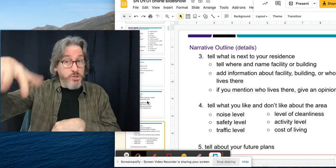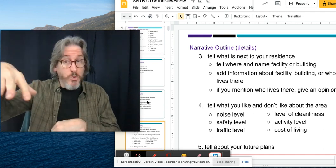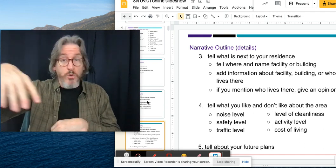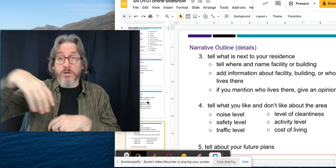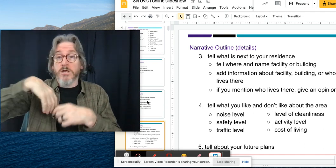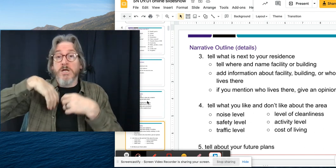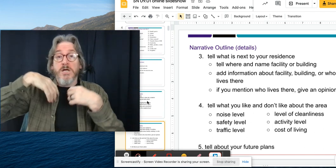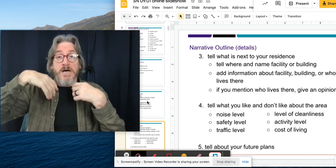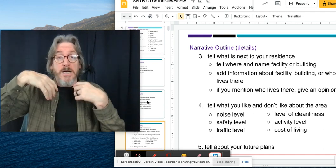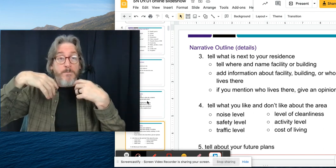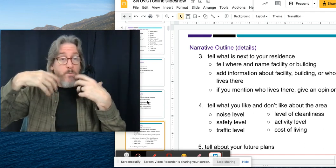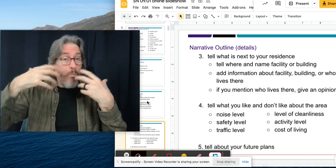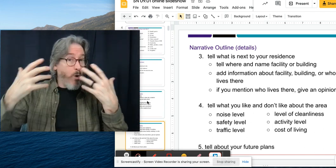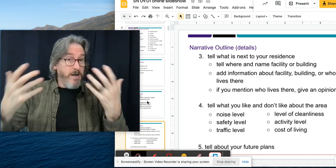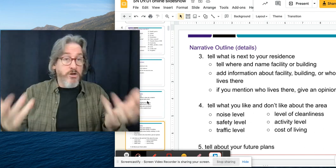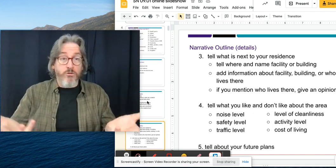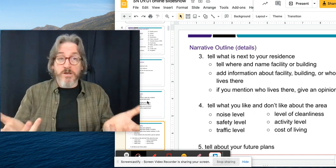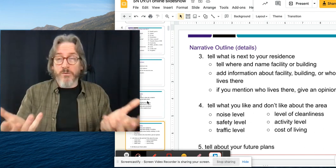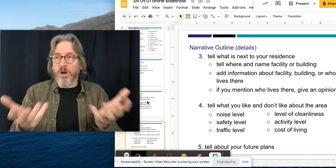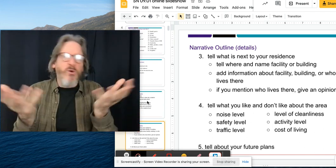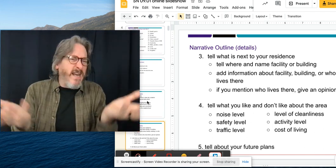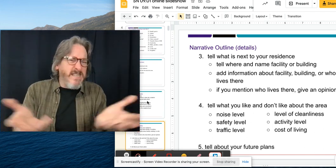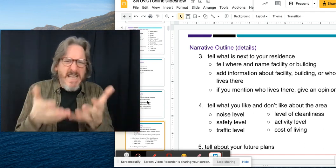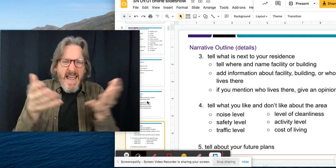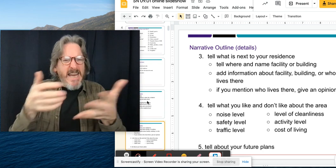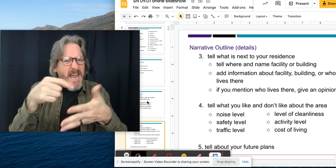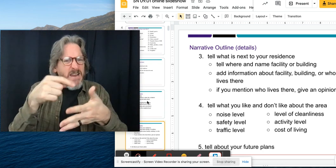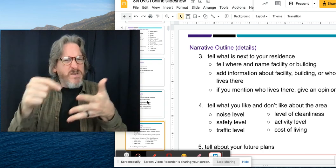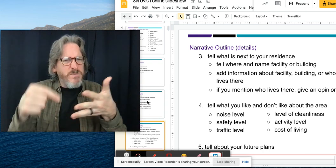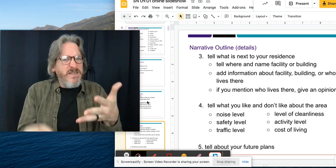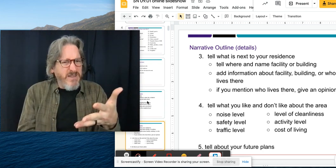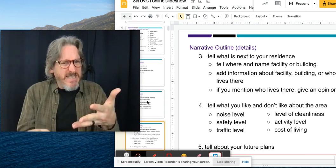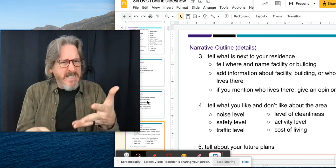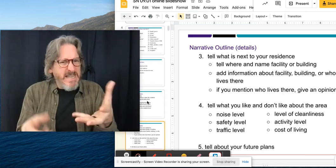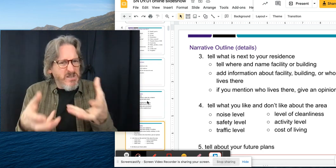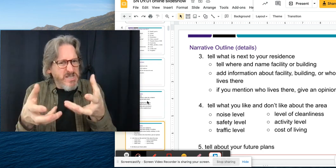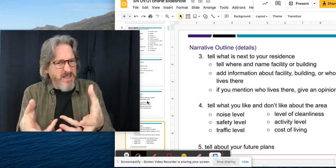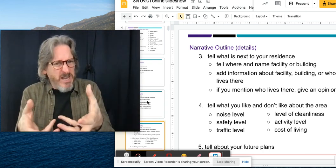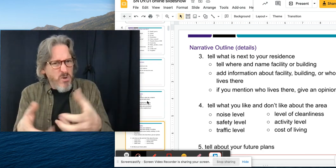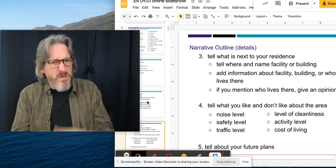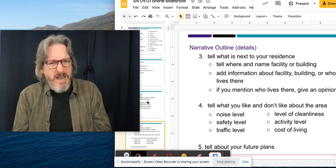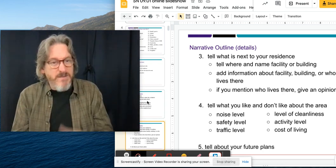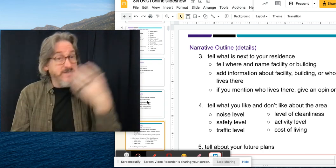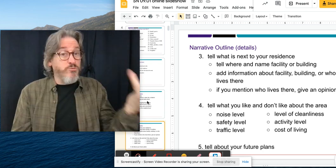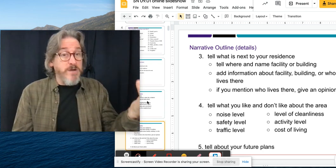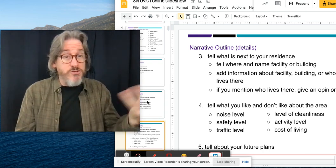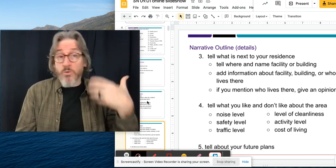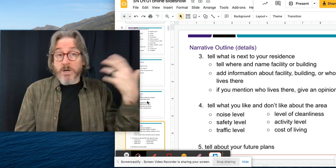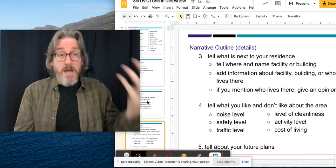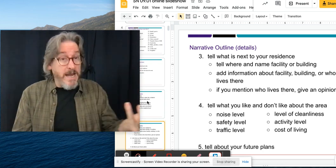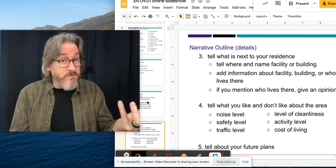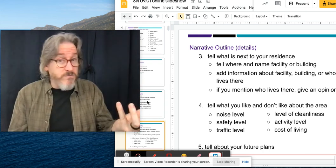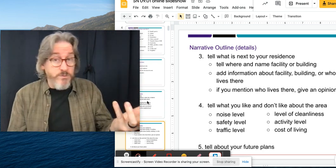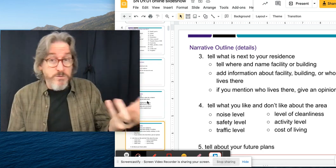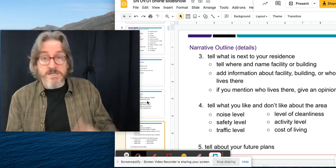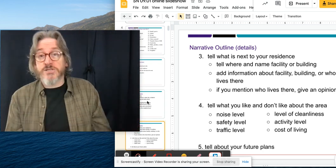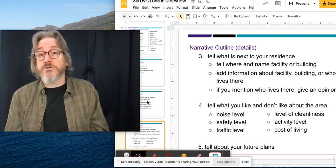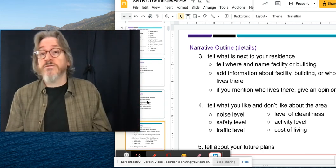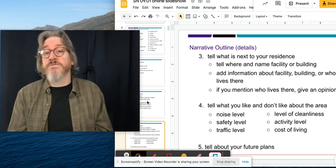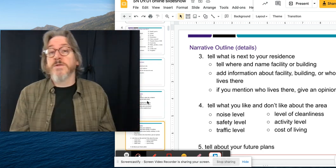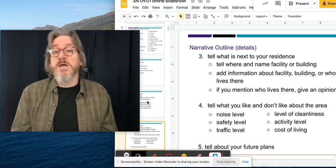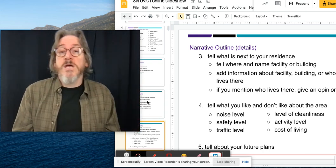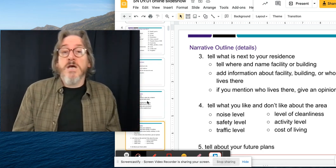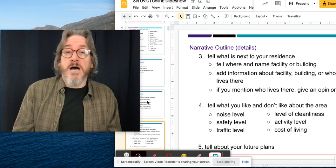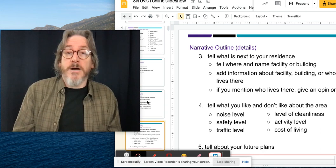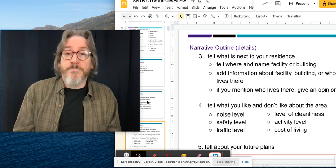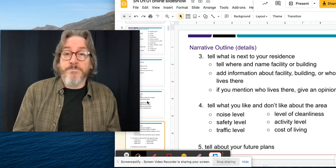there's a school, what grades, any kind of specific details that go with that. If it's a restaurant, what kind of food does it